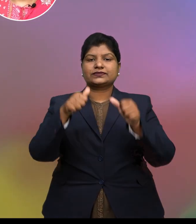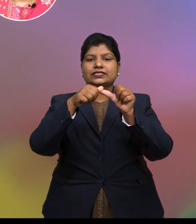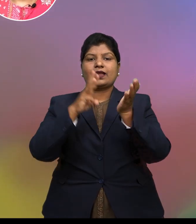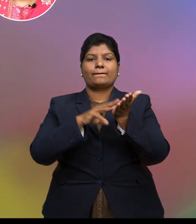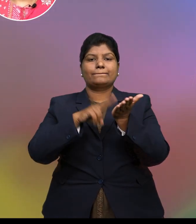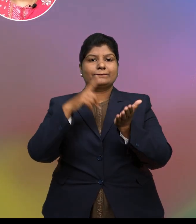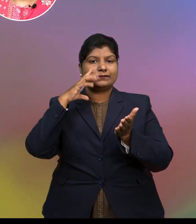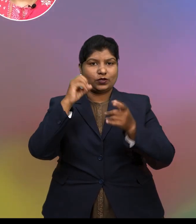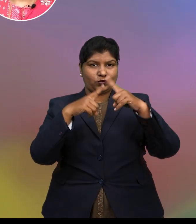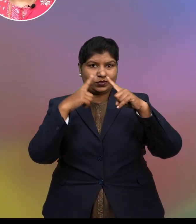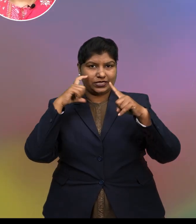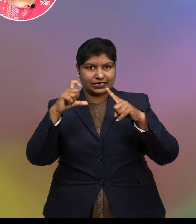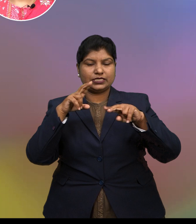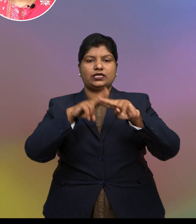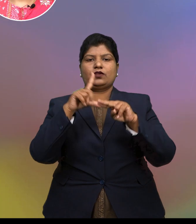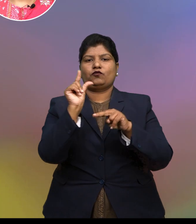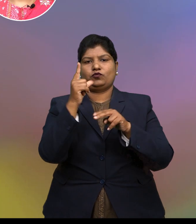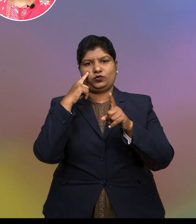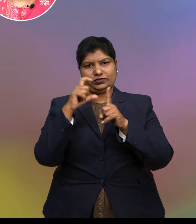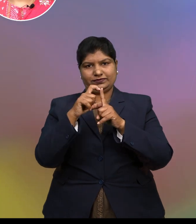amniotic fluid.